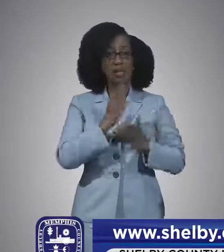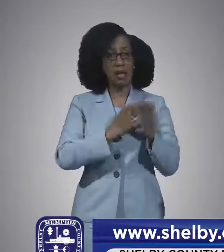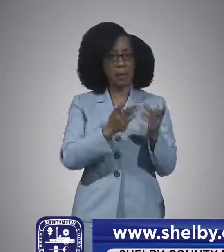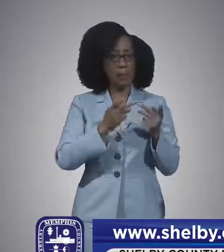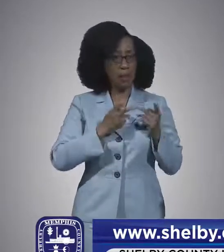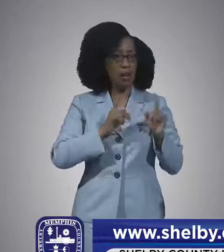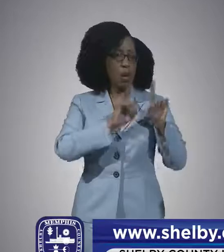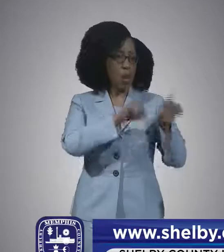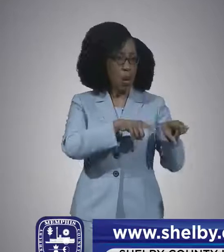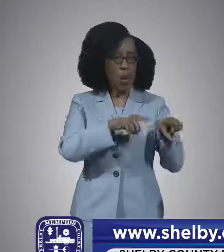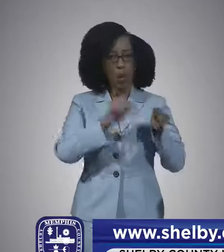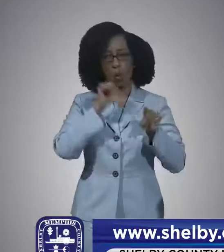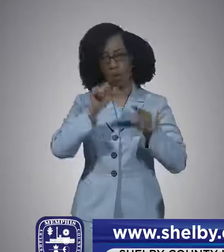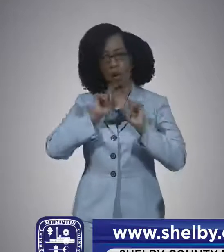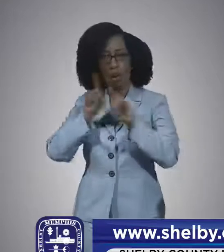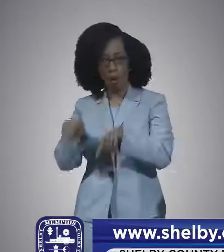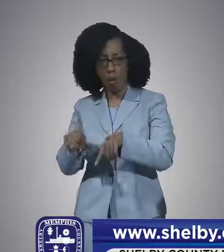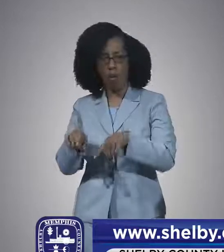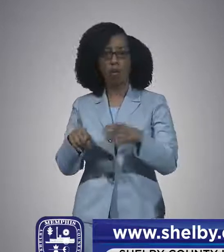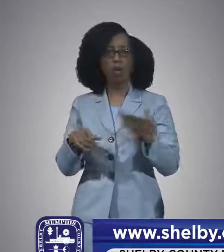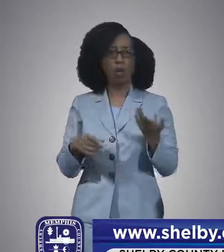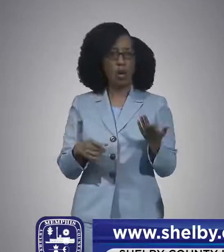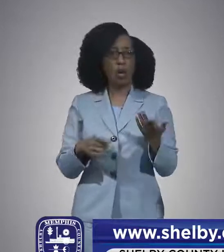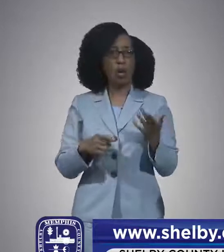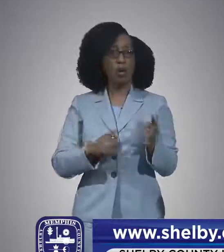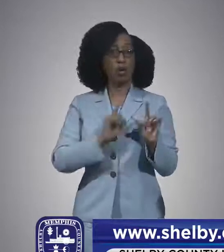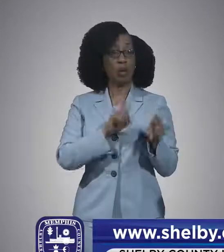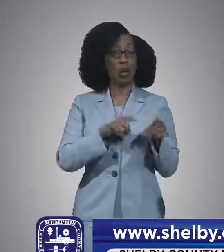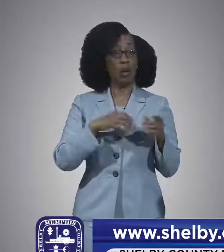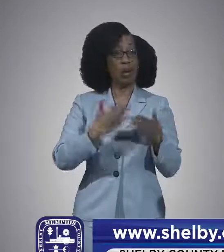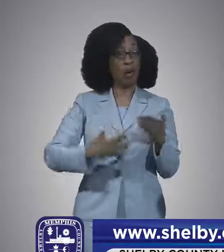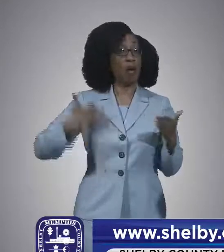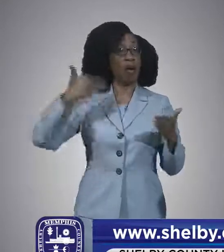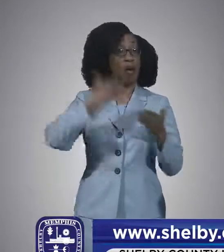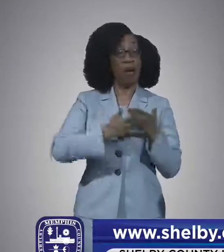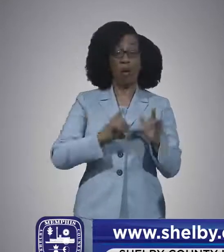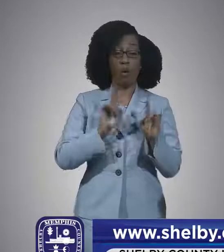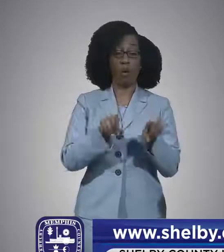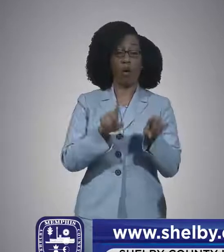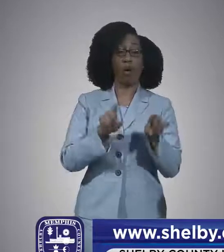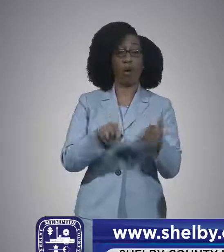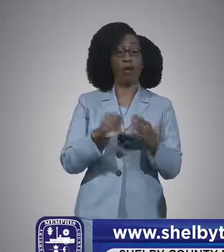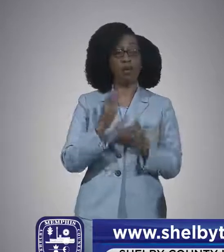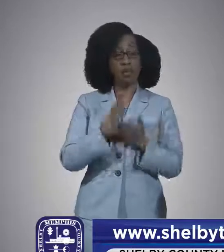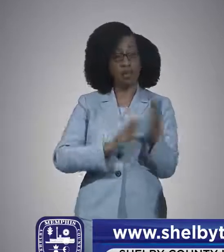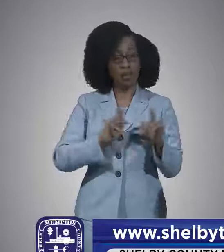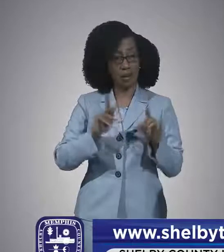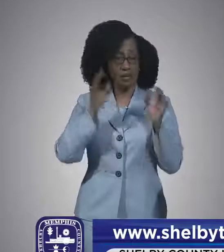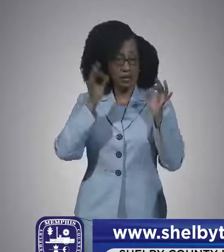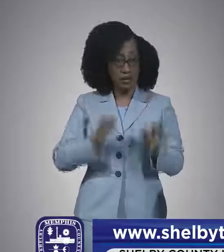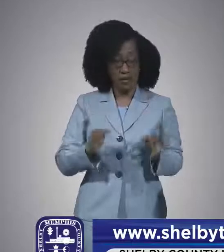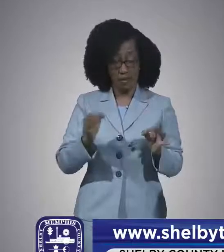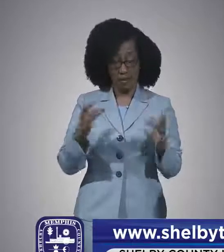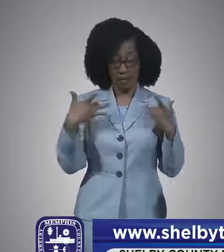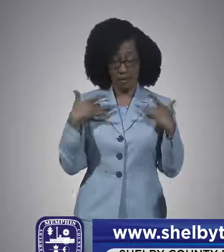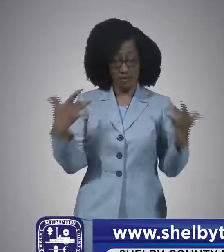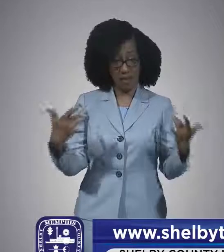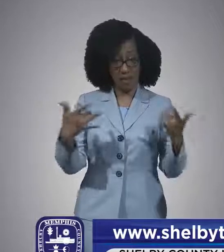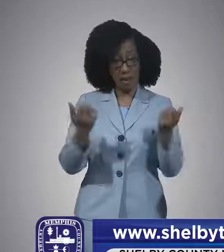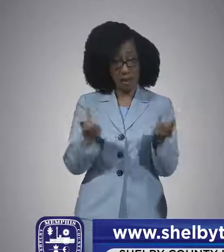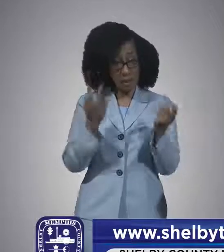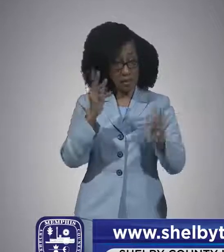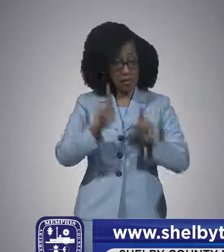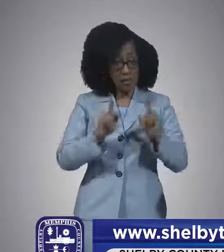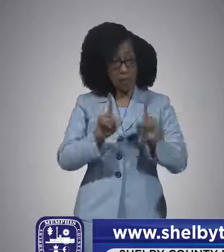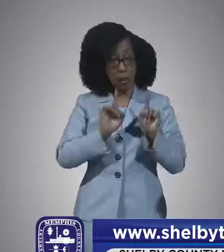often to go to them. And they're choosing whether to go to large events or not based on what they believe their level of